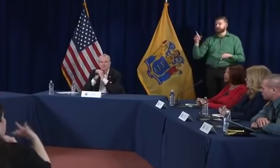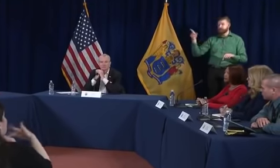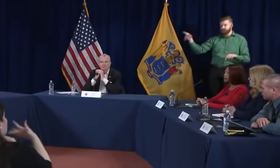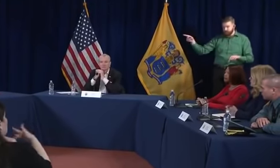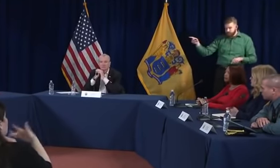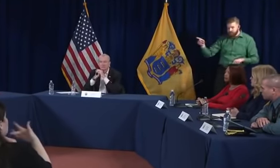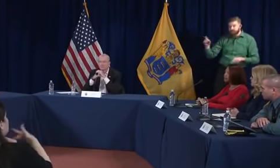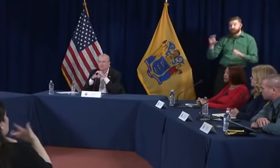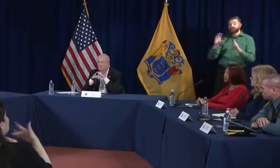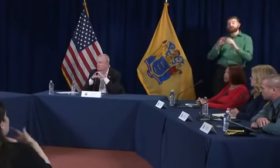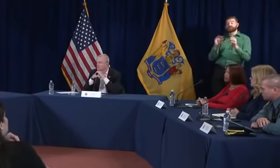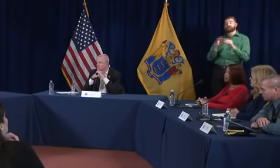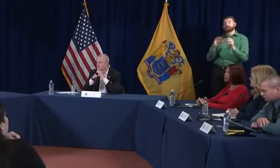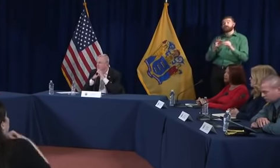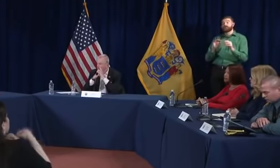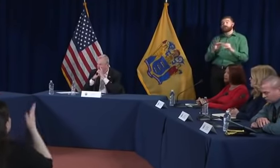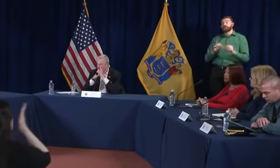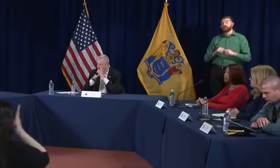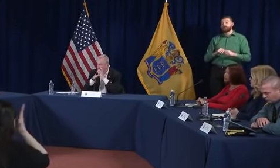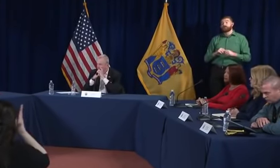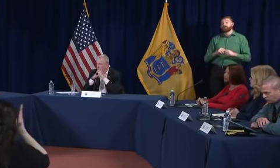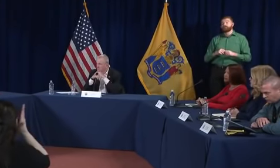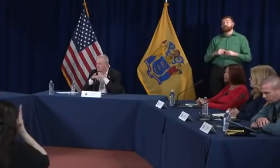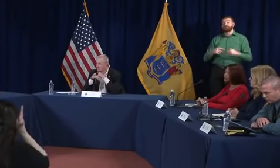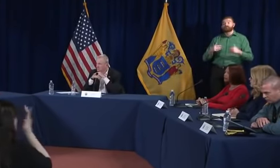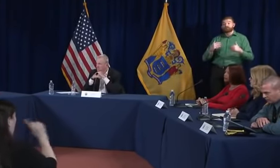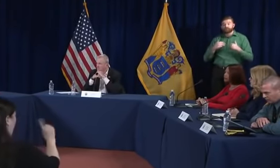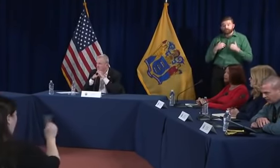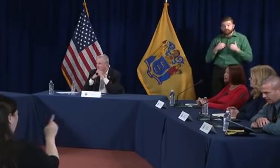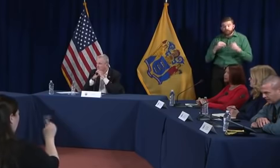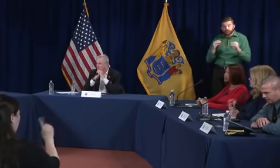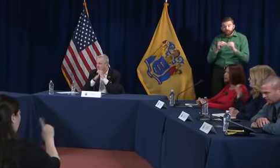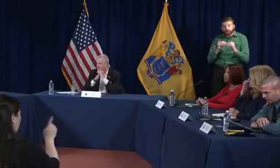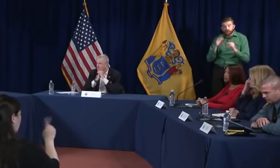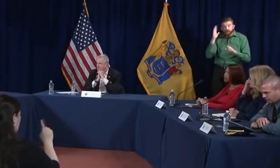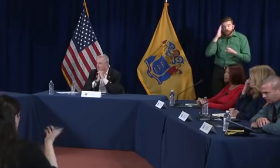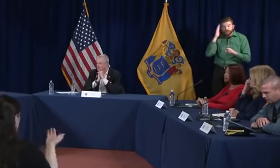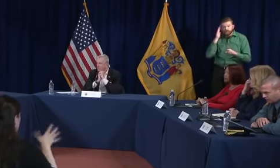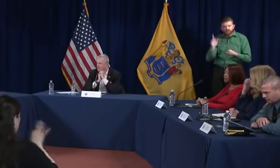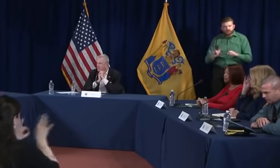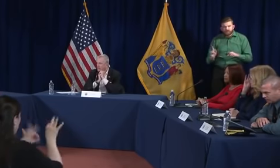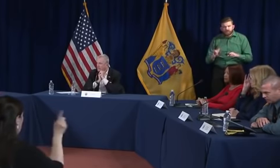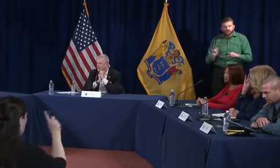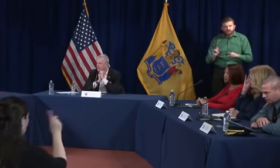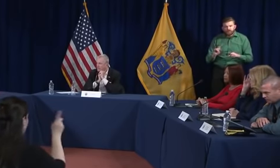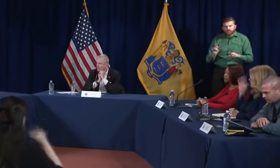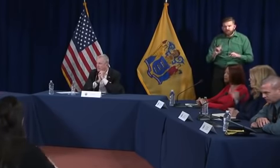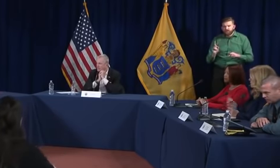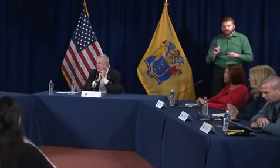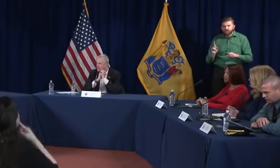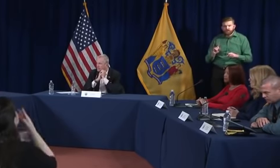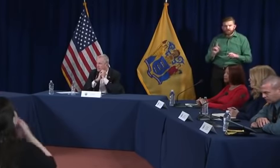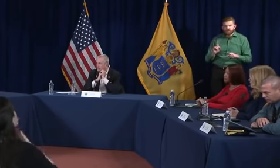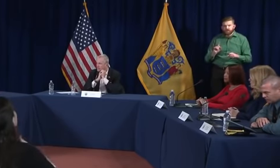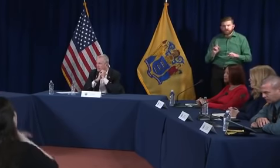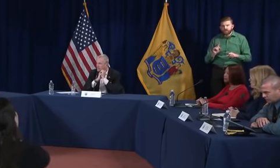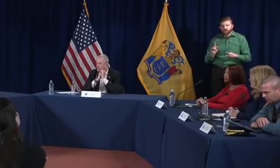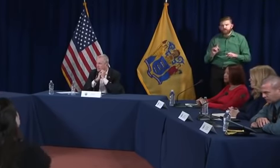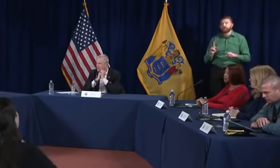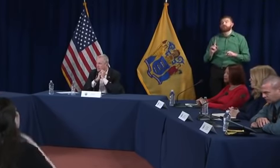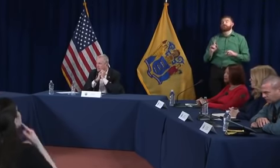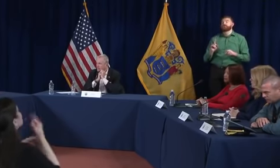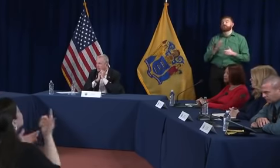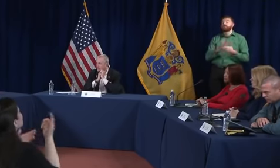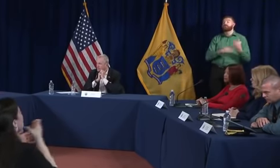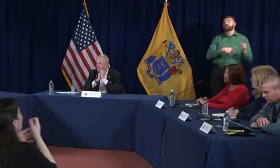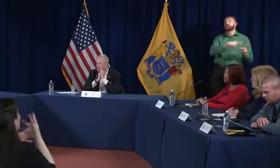medical gases. They're appropriate to open up, and we're